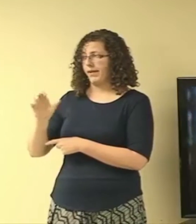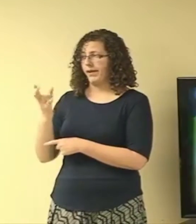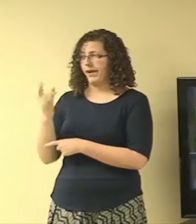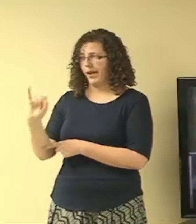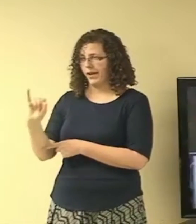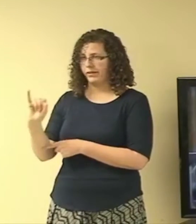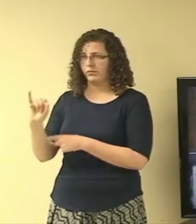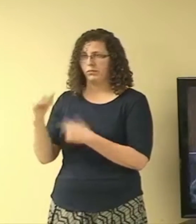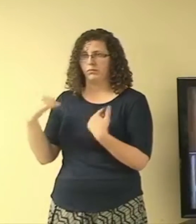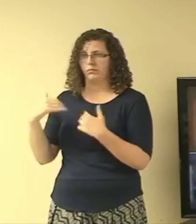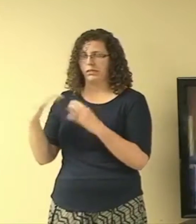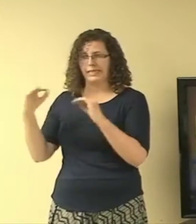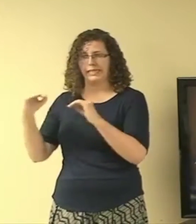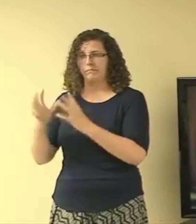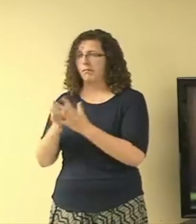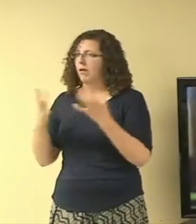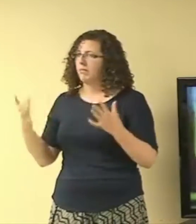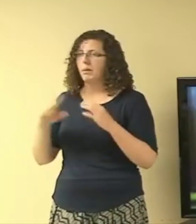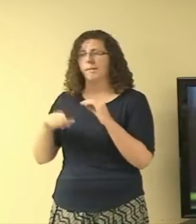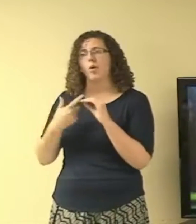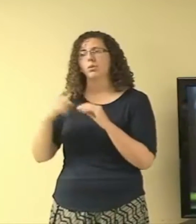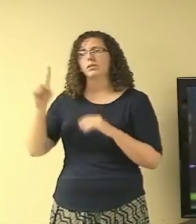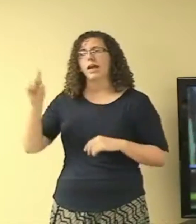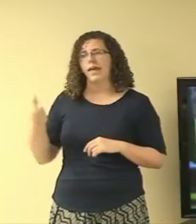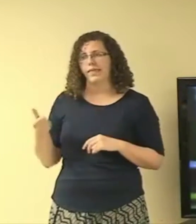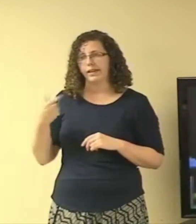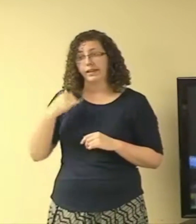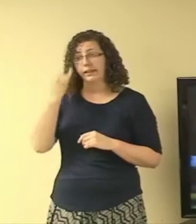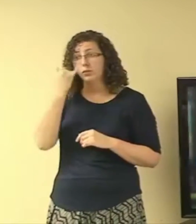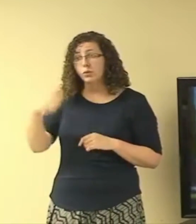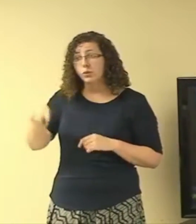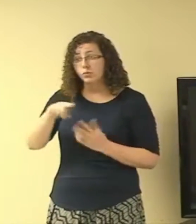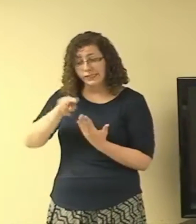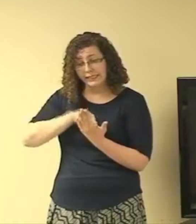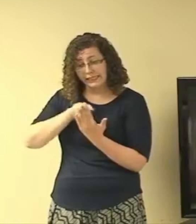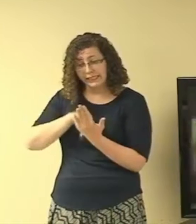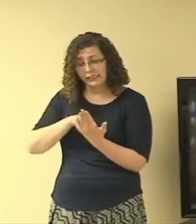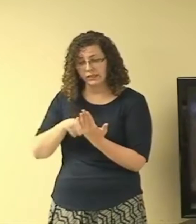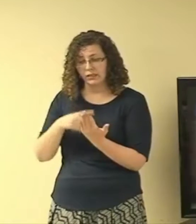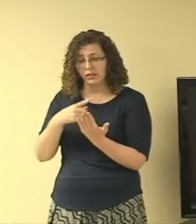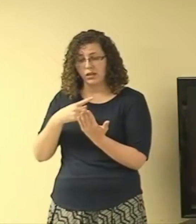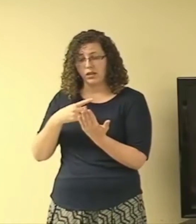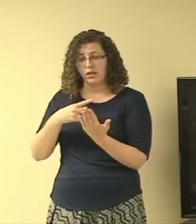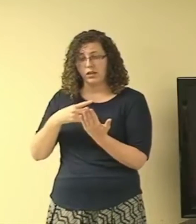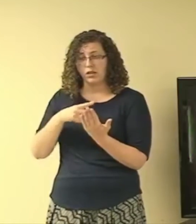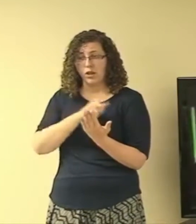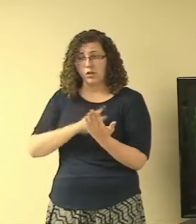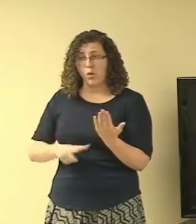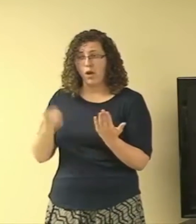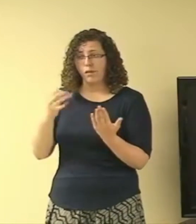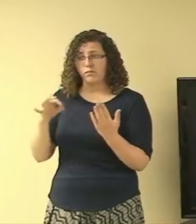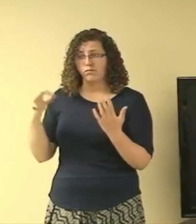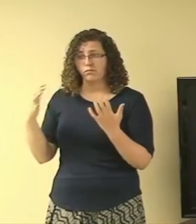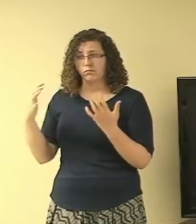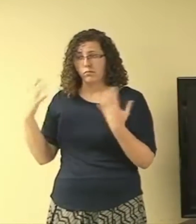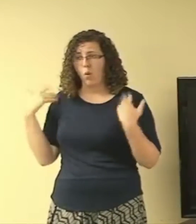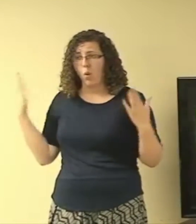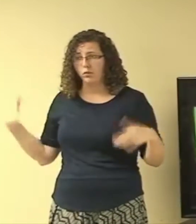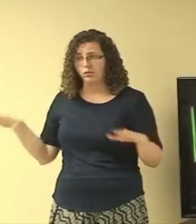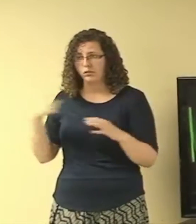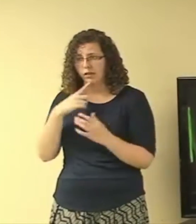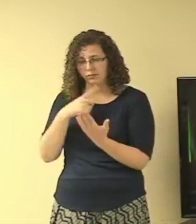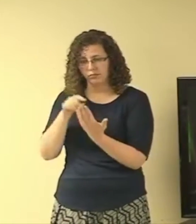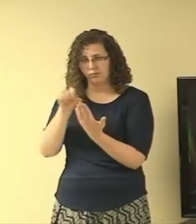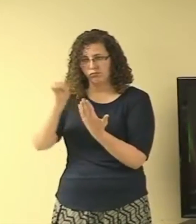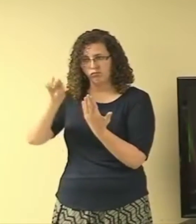just about. And so if you go look at that thing, it just says, test me in this, says the Lord of hosts. And he lists several things about the tithe. The Lord says, try him